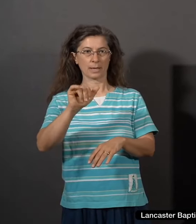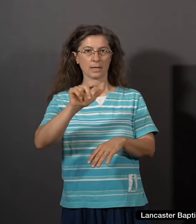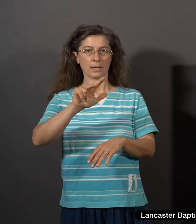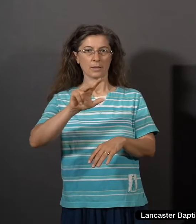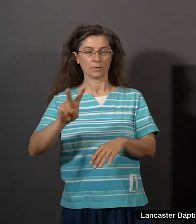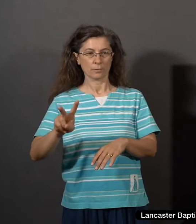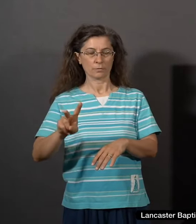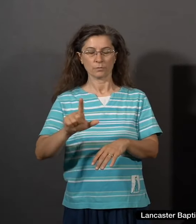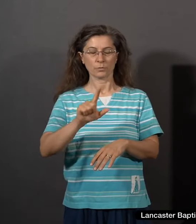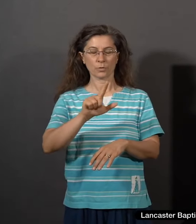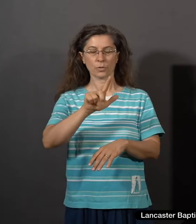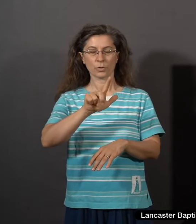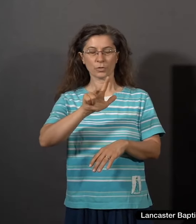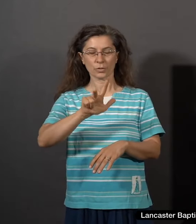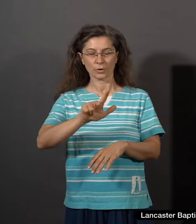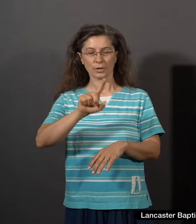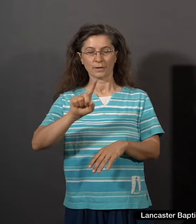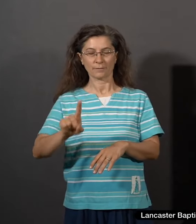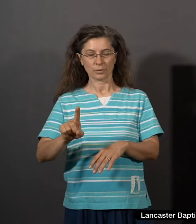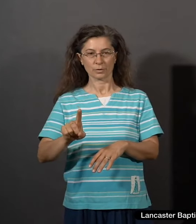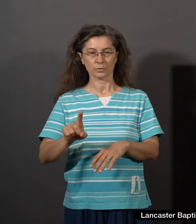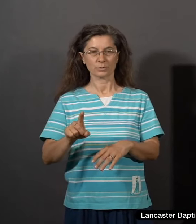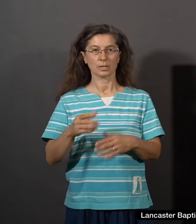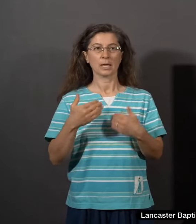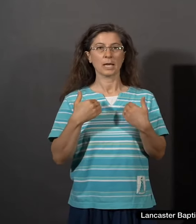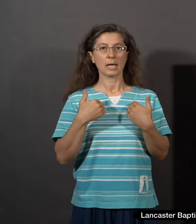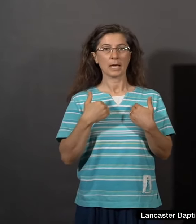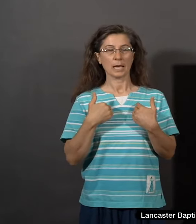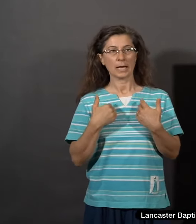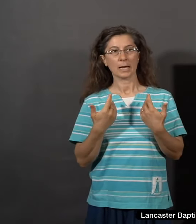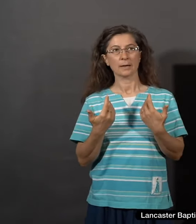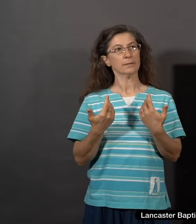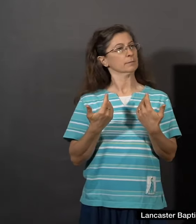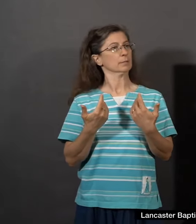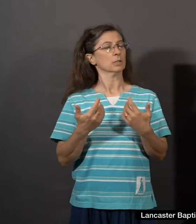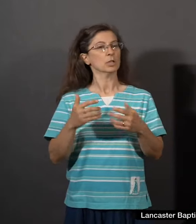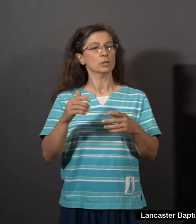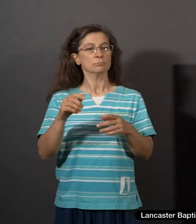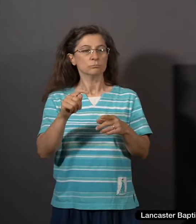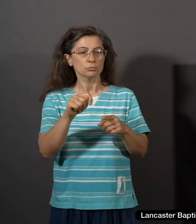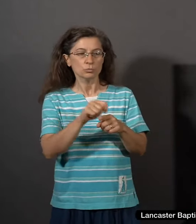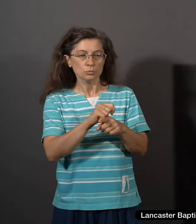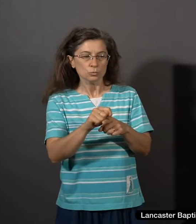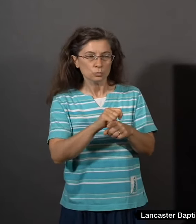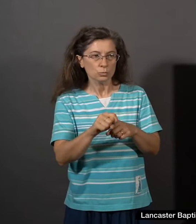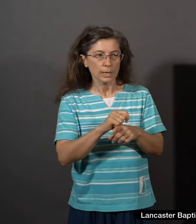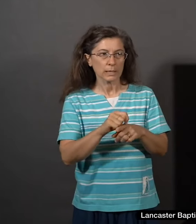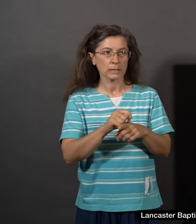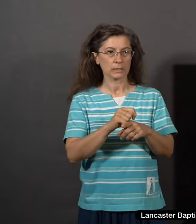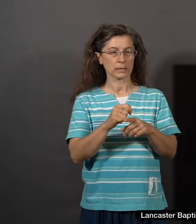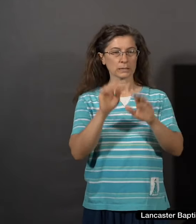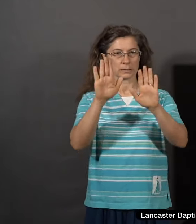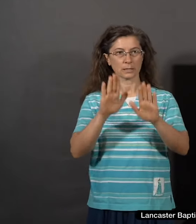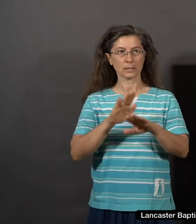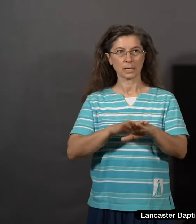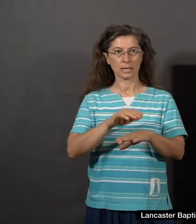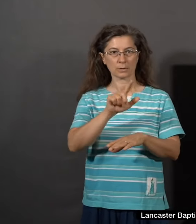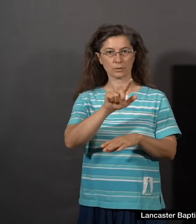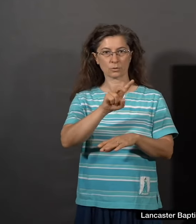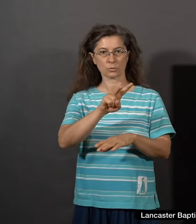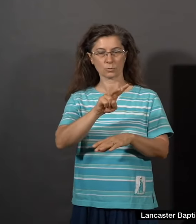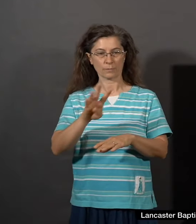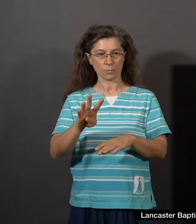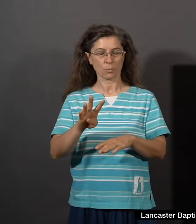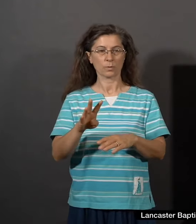workers meetings uh on the 24th having a training sunday just to train everybody on the new protocols and there will be